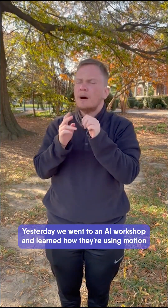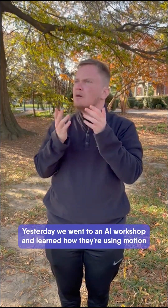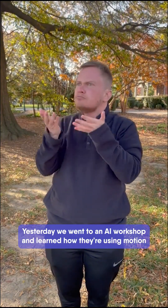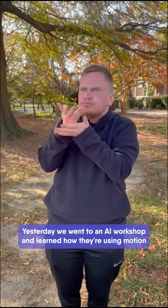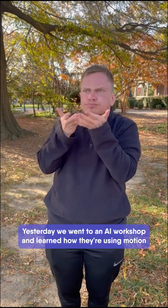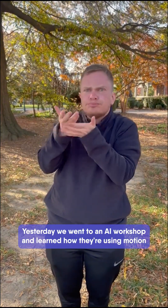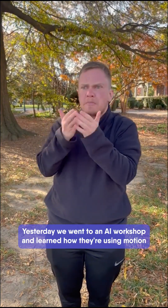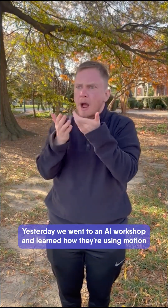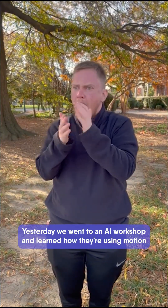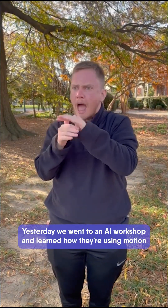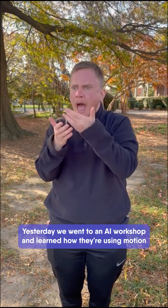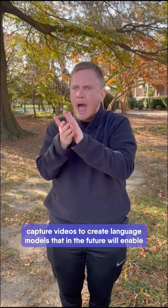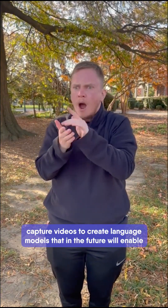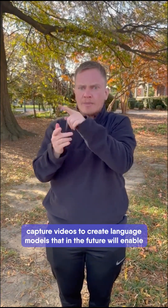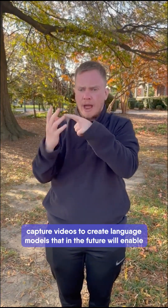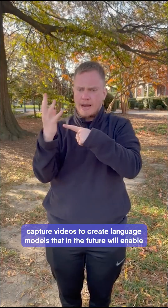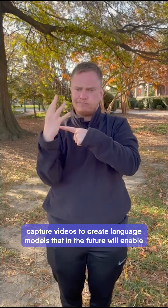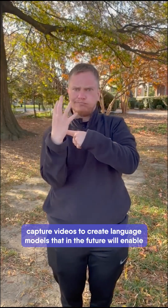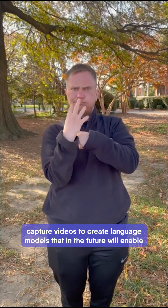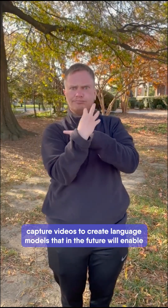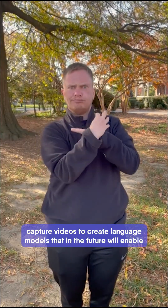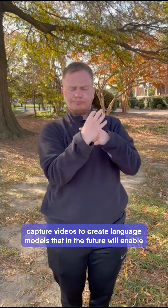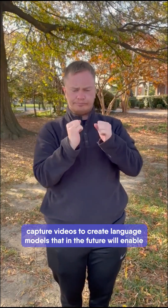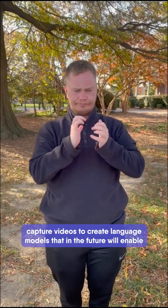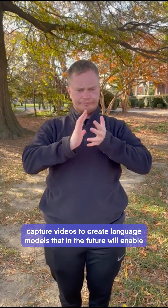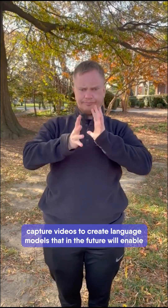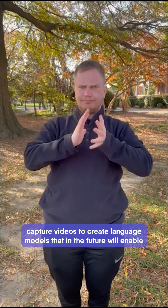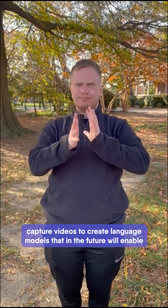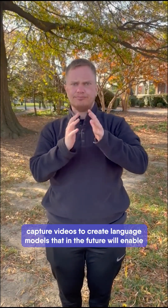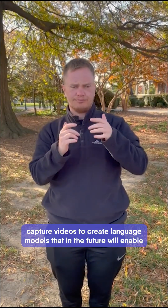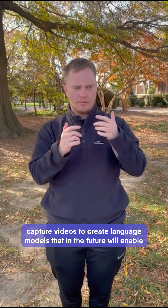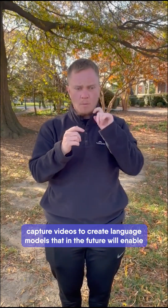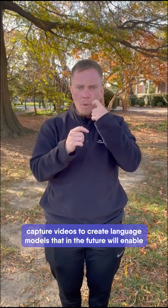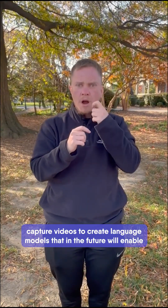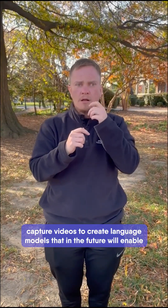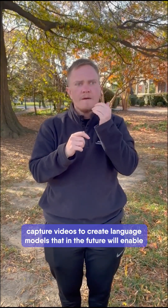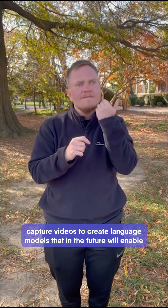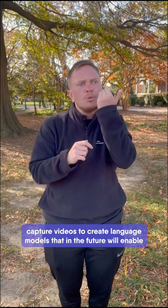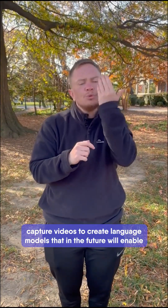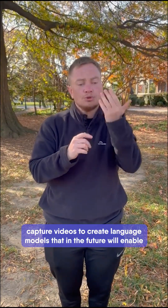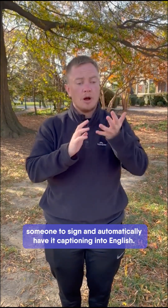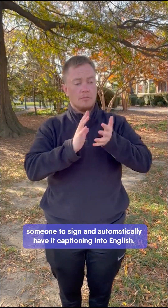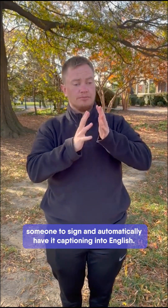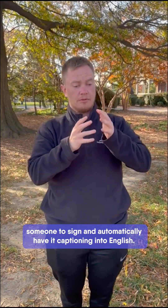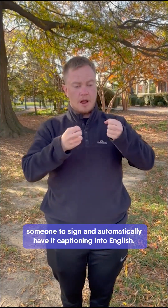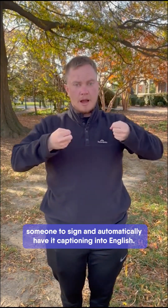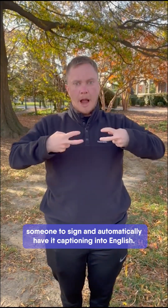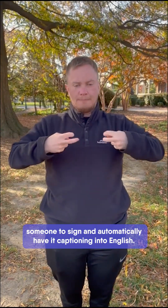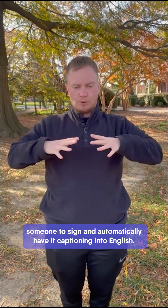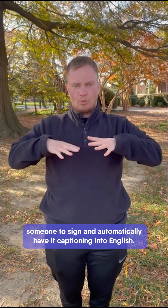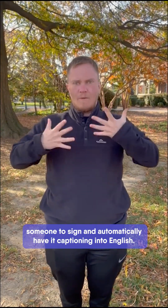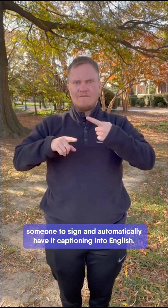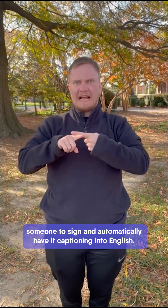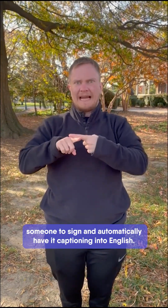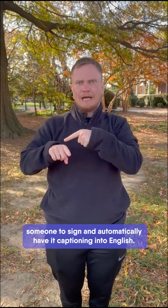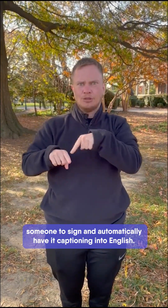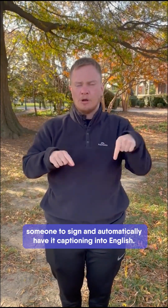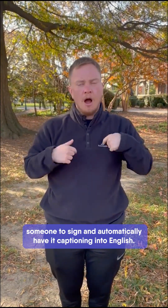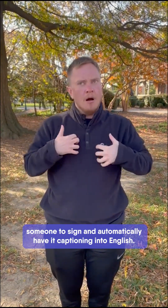they're using motion capture videos to create language models that in the future will enable someone to sign and automatically have it captioned into